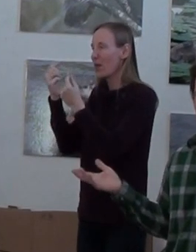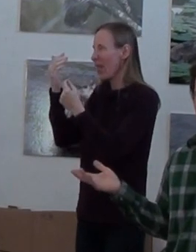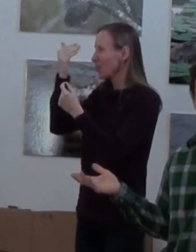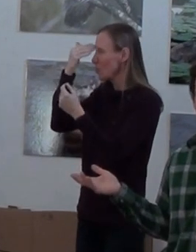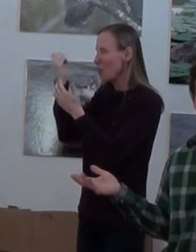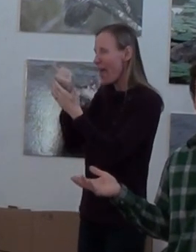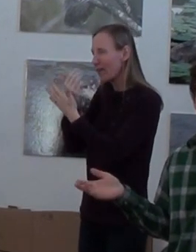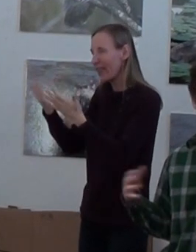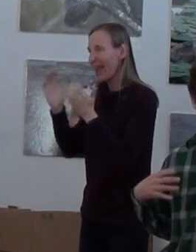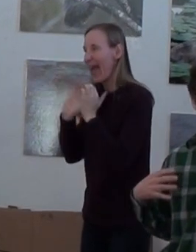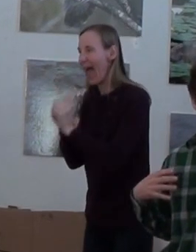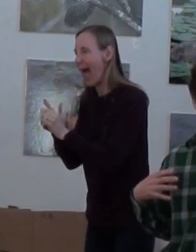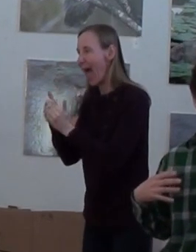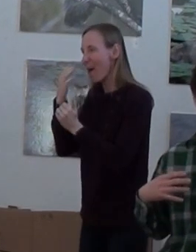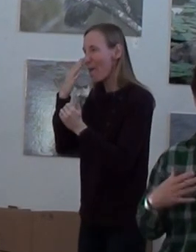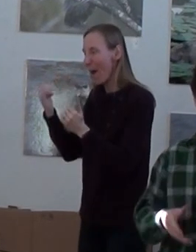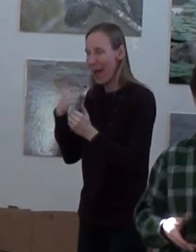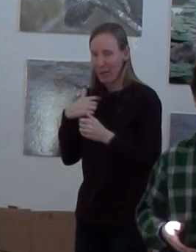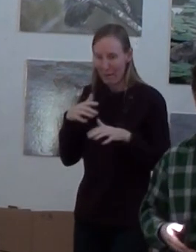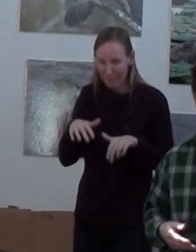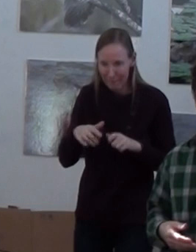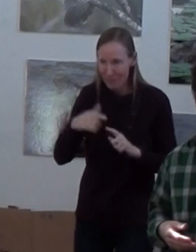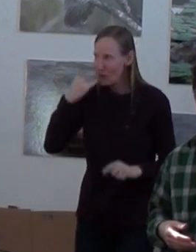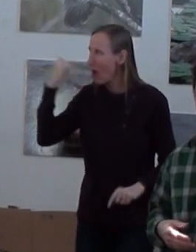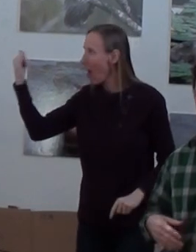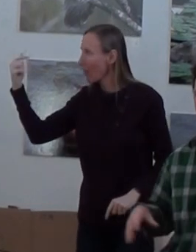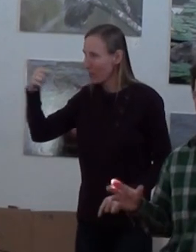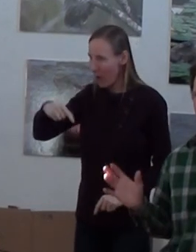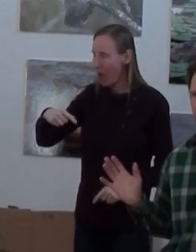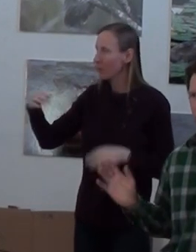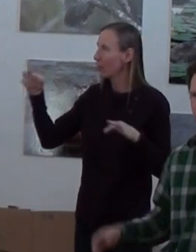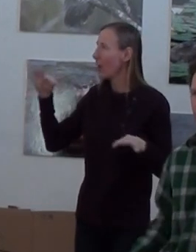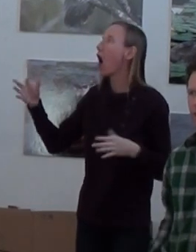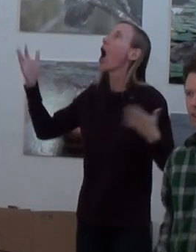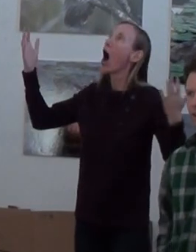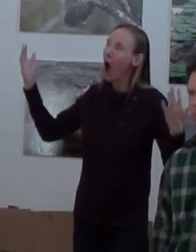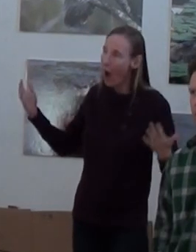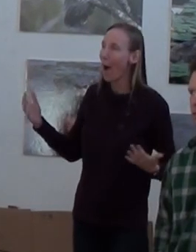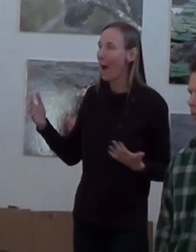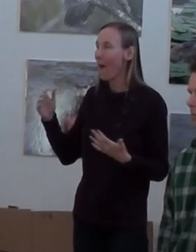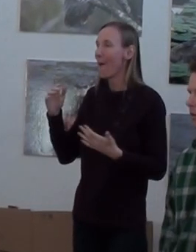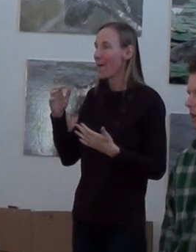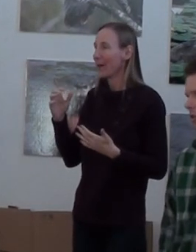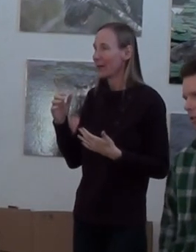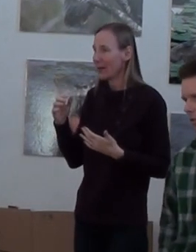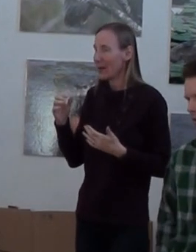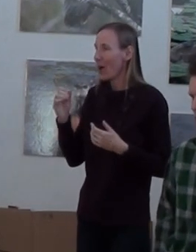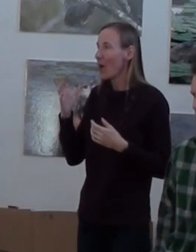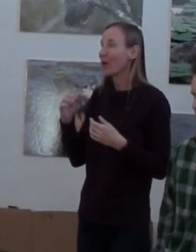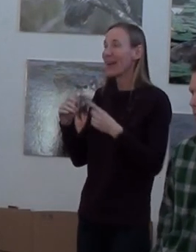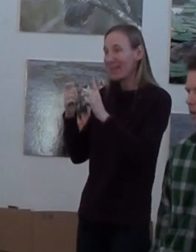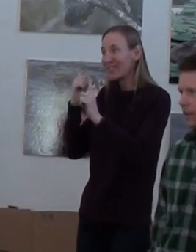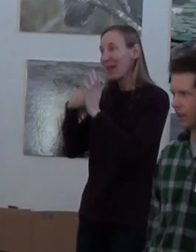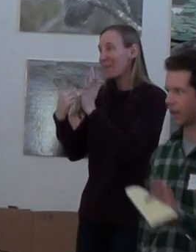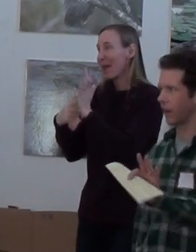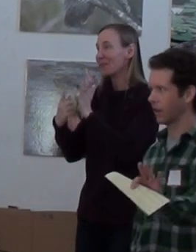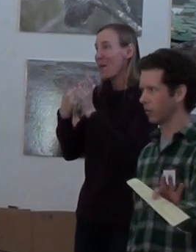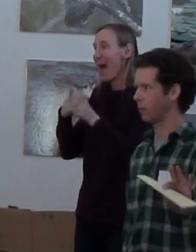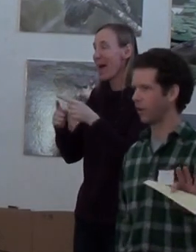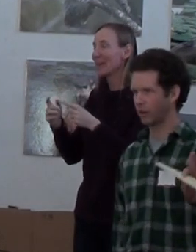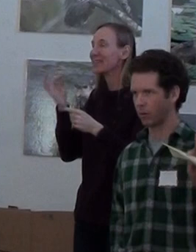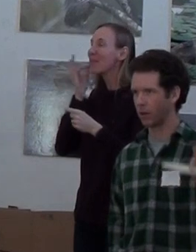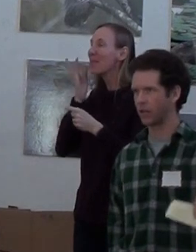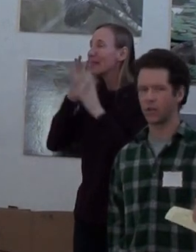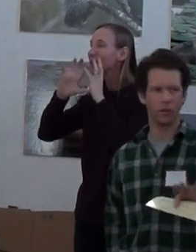right information at the right time when you call them or when you went over to ask them something in your dire straits and your bees are bearding and you think they're going to swarm. And they kind of